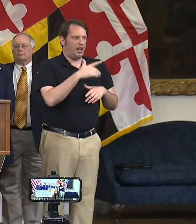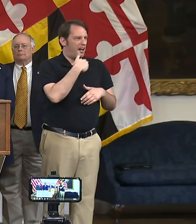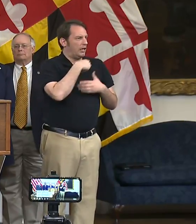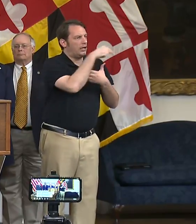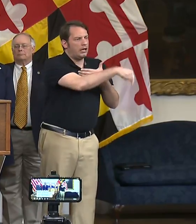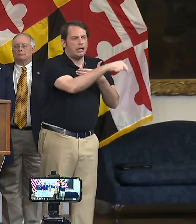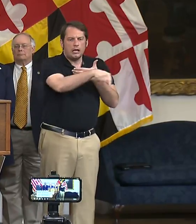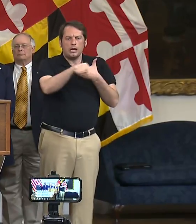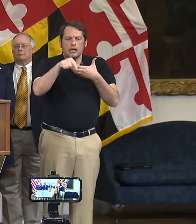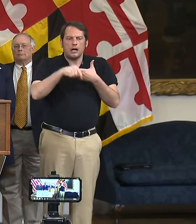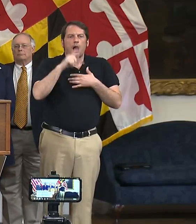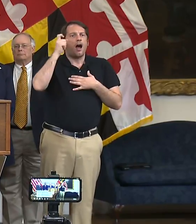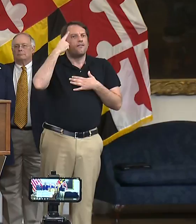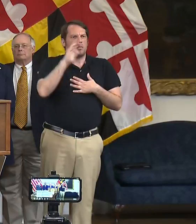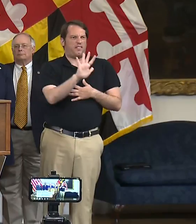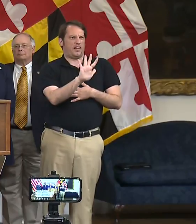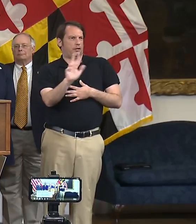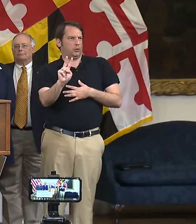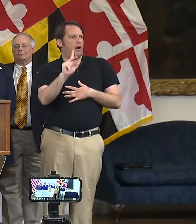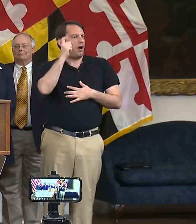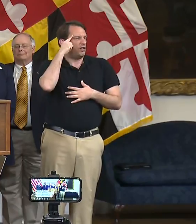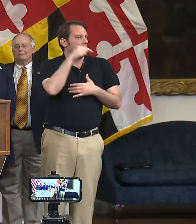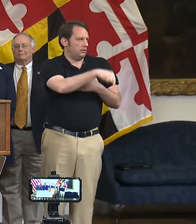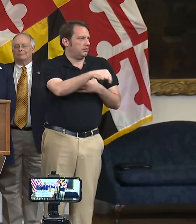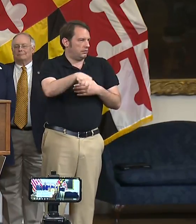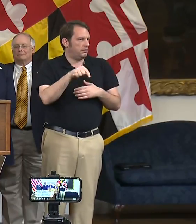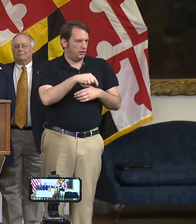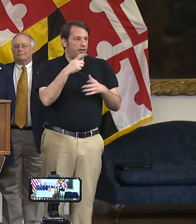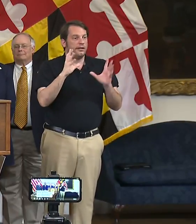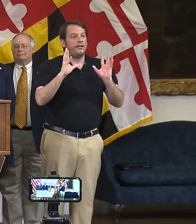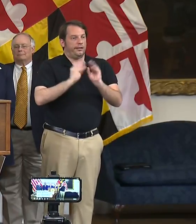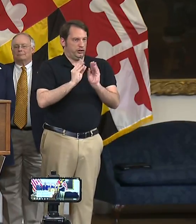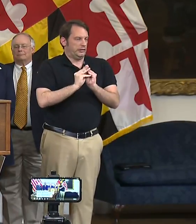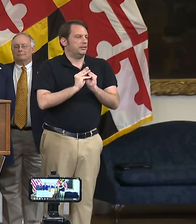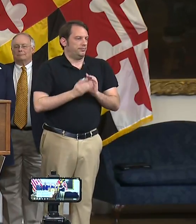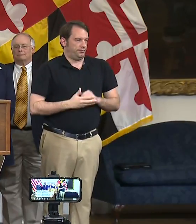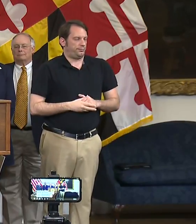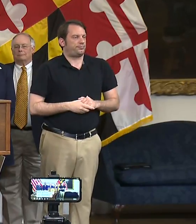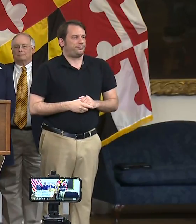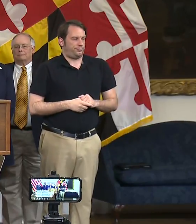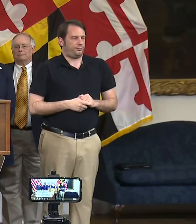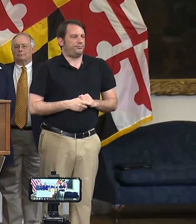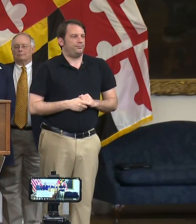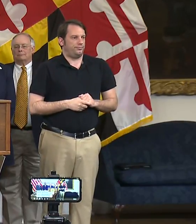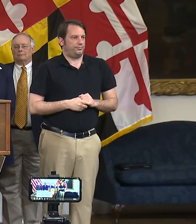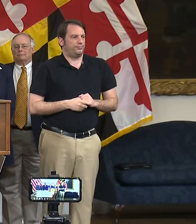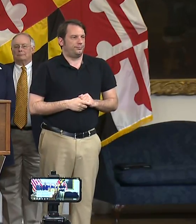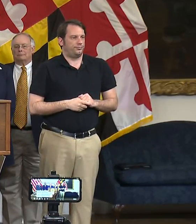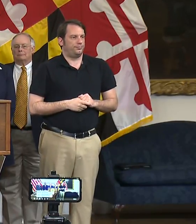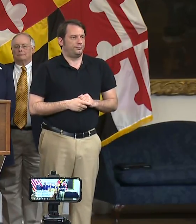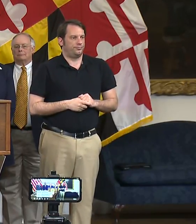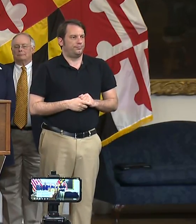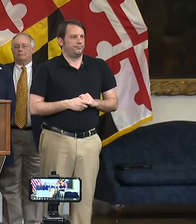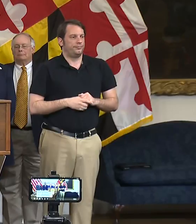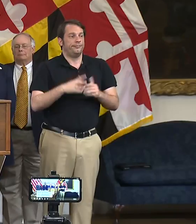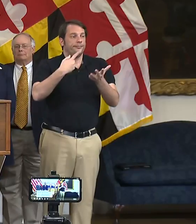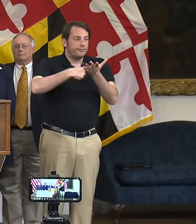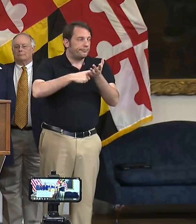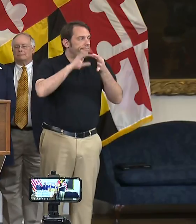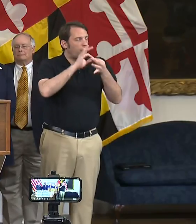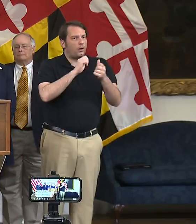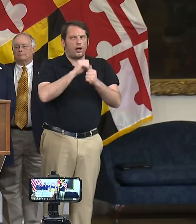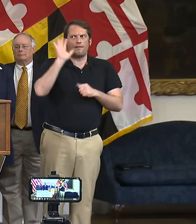officials, along with regarding their coordinated federal-state response to COVID-19.